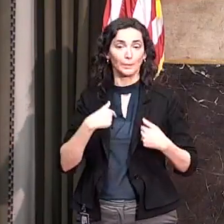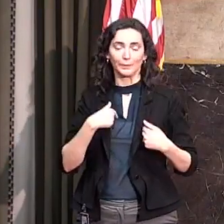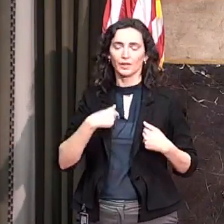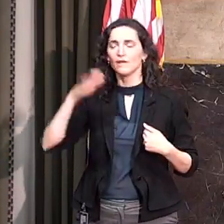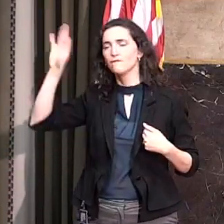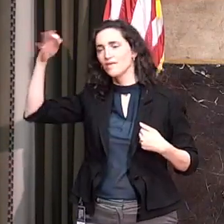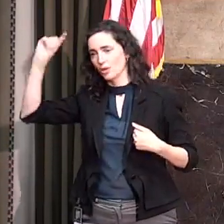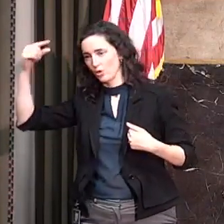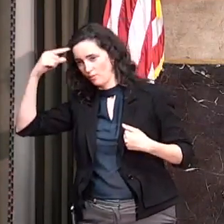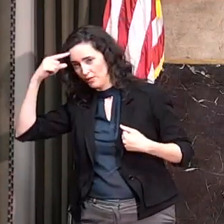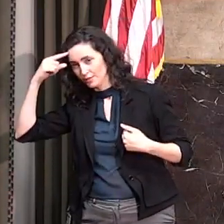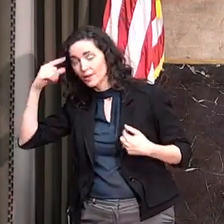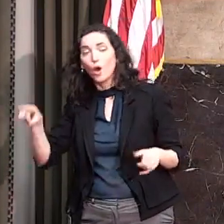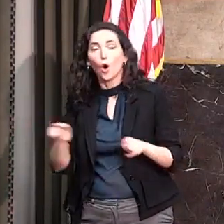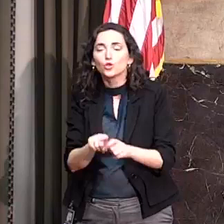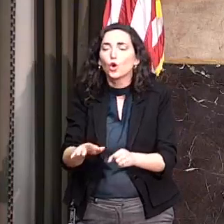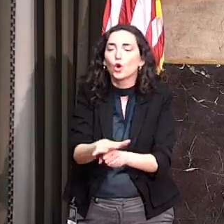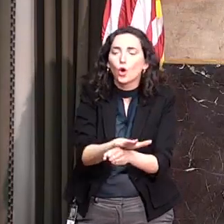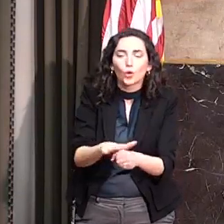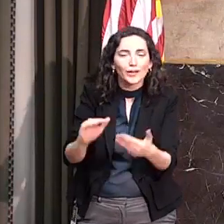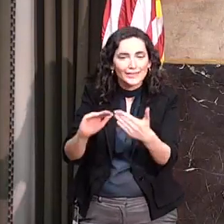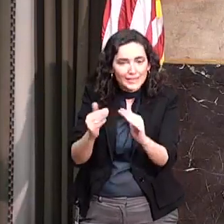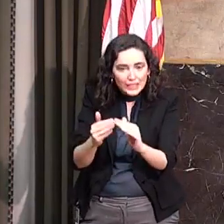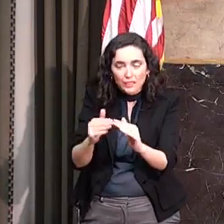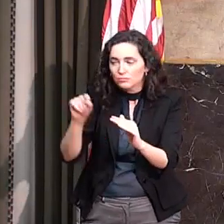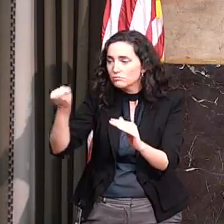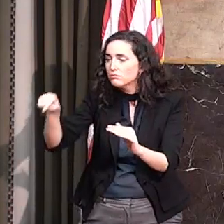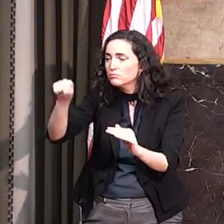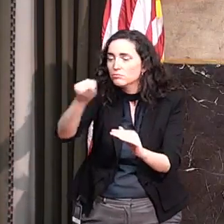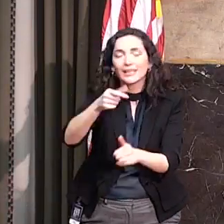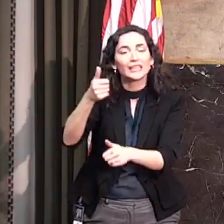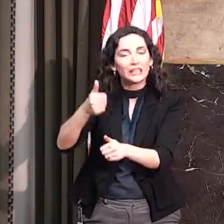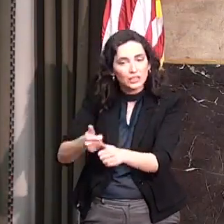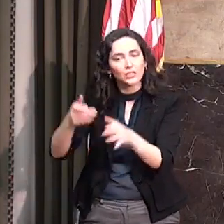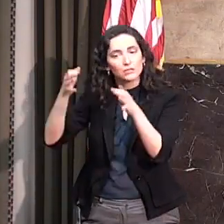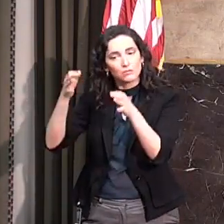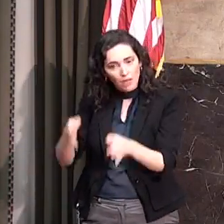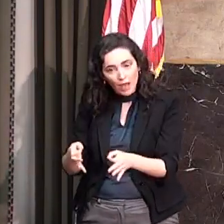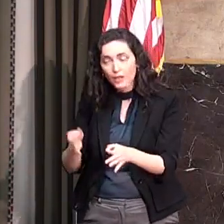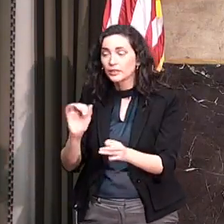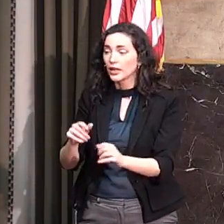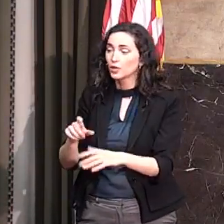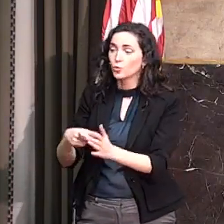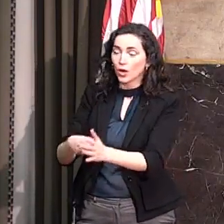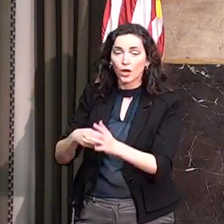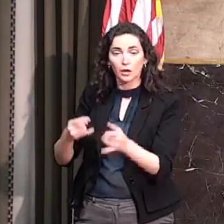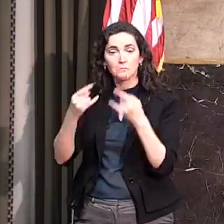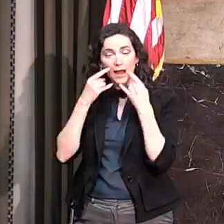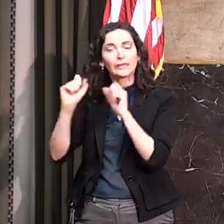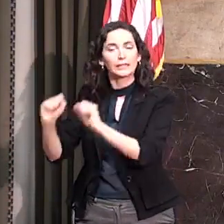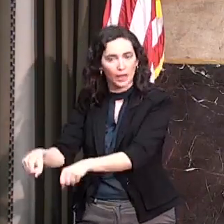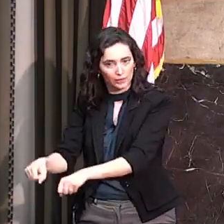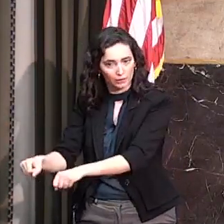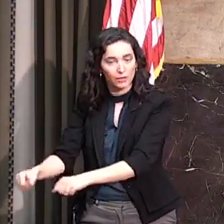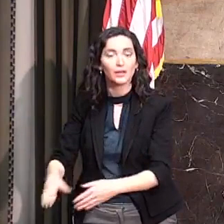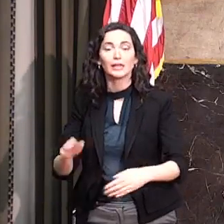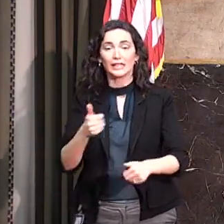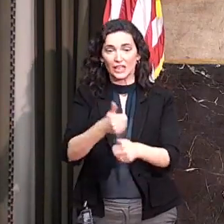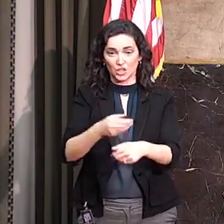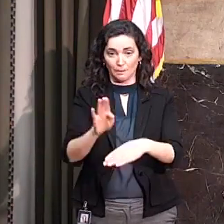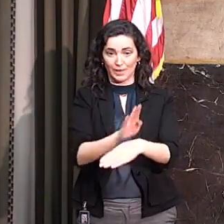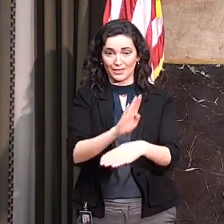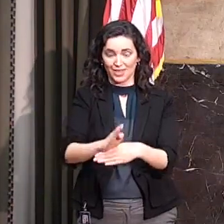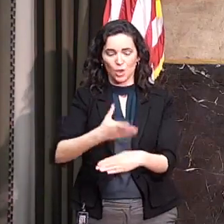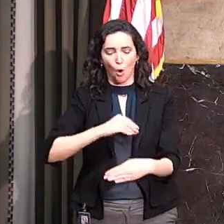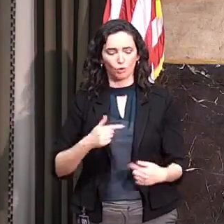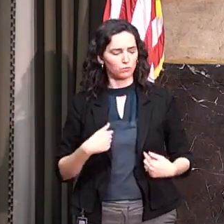remains free to impose mask mandates. A business owner may choose to do that, or a school may do that. So if